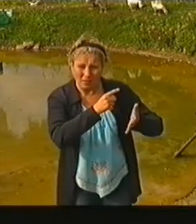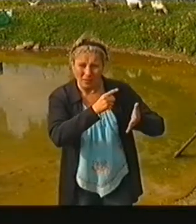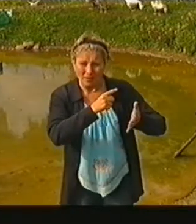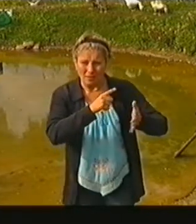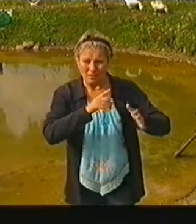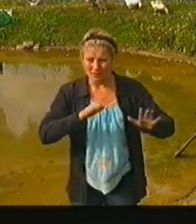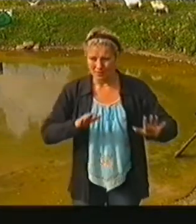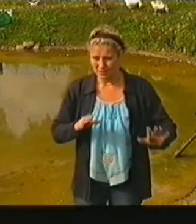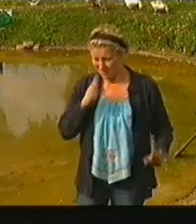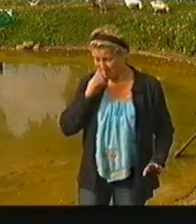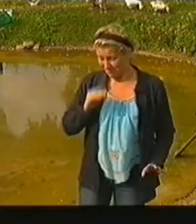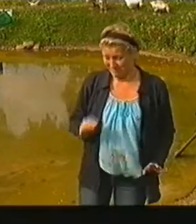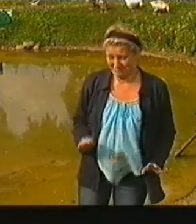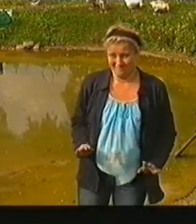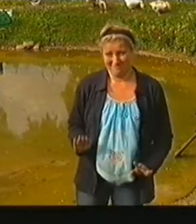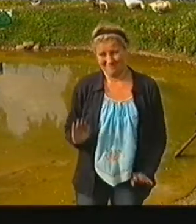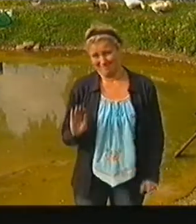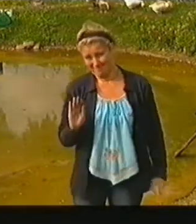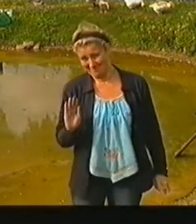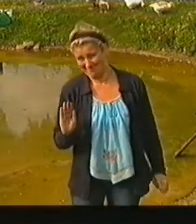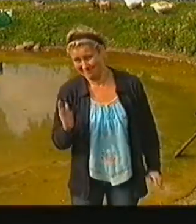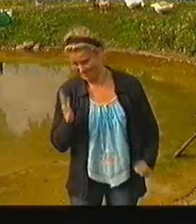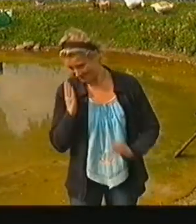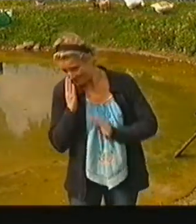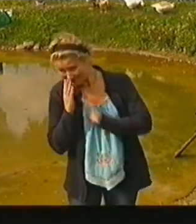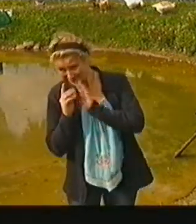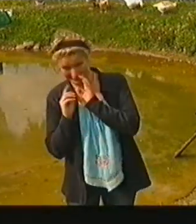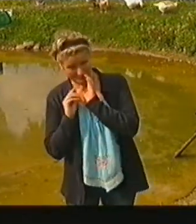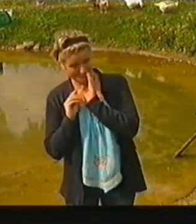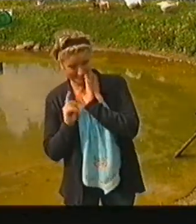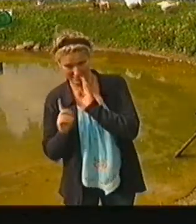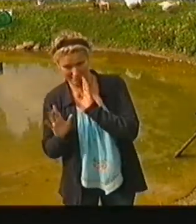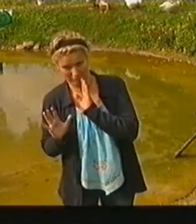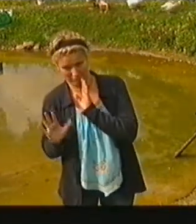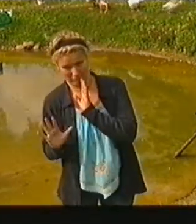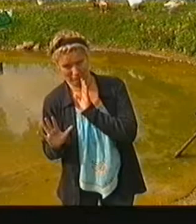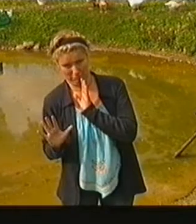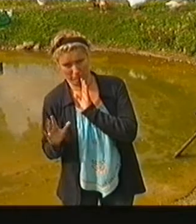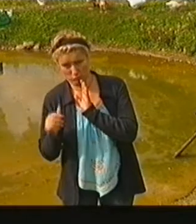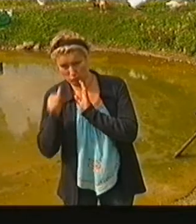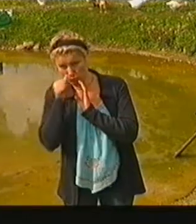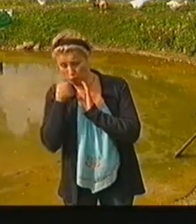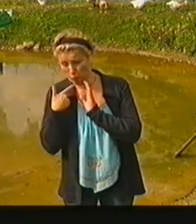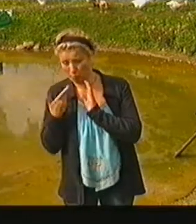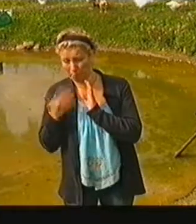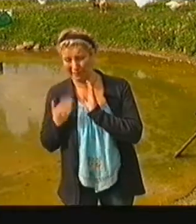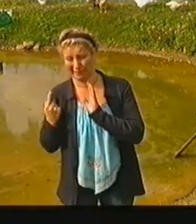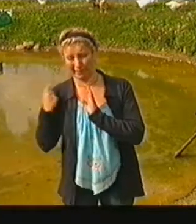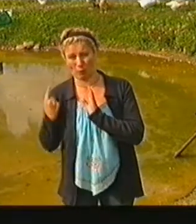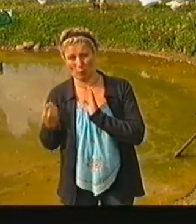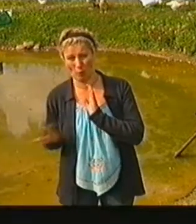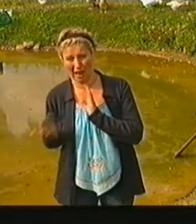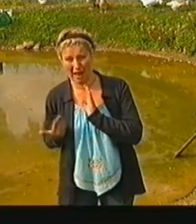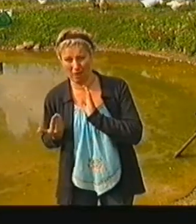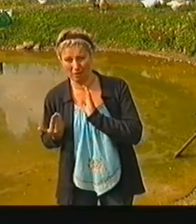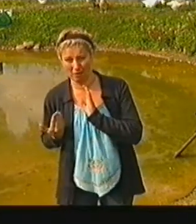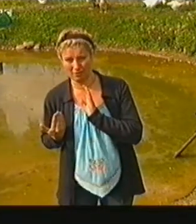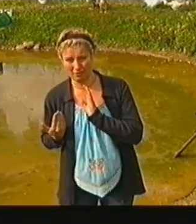it?" Mr. Fox pushed his face close to Badger's and whispered darkly, "Do you know where